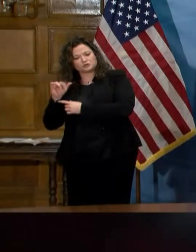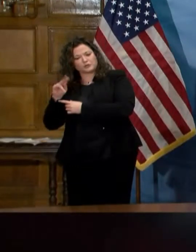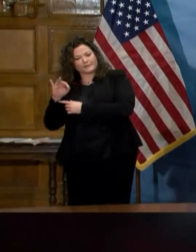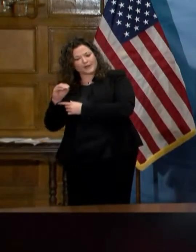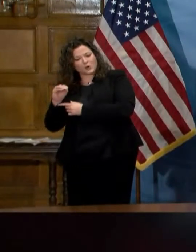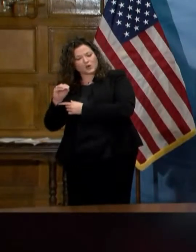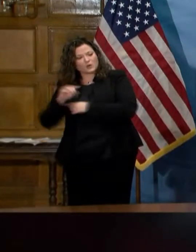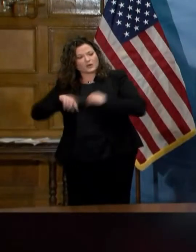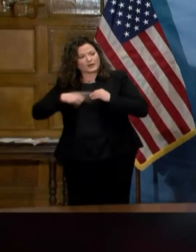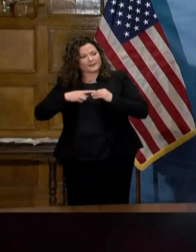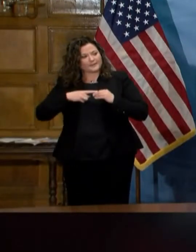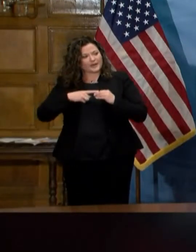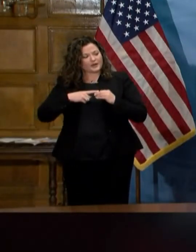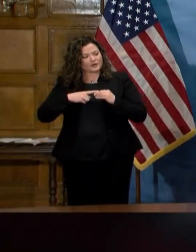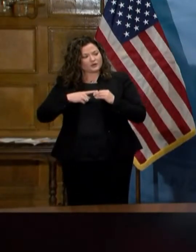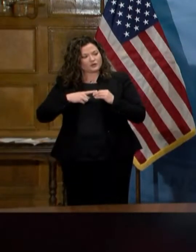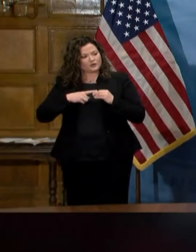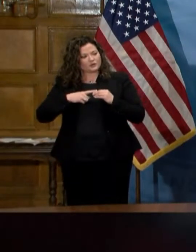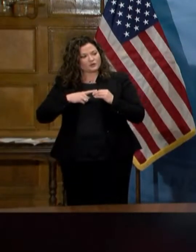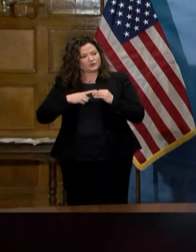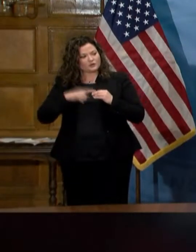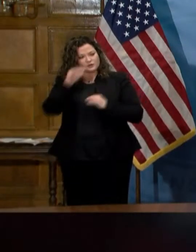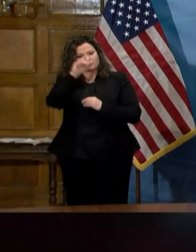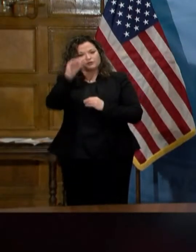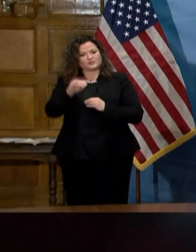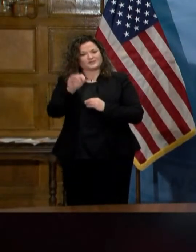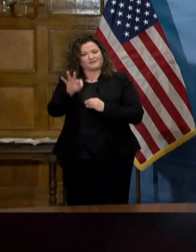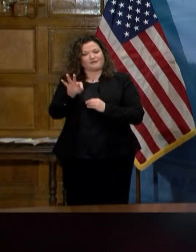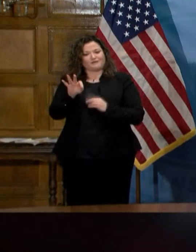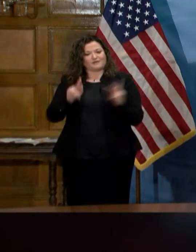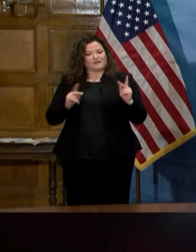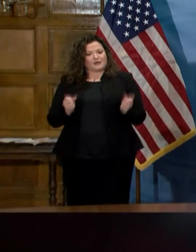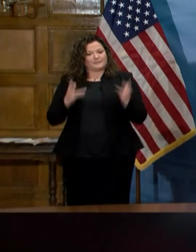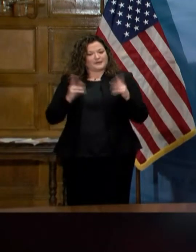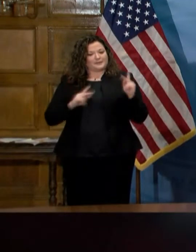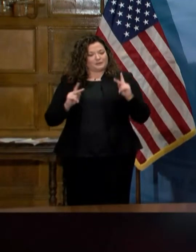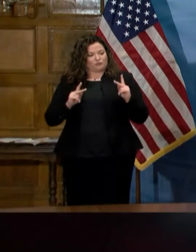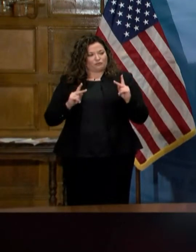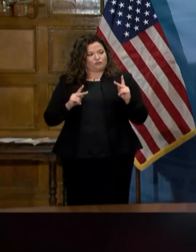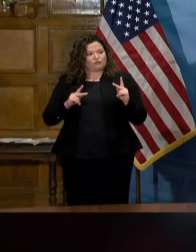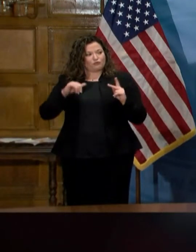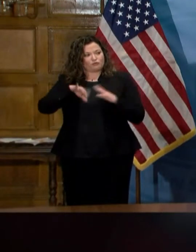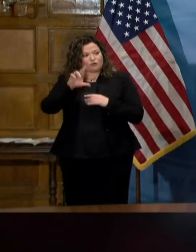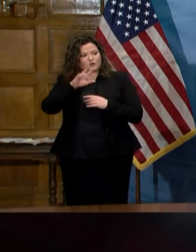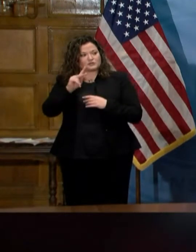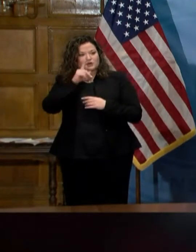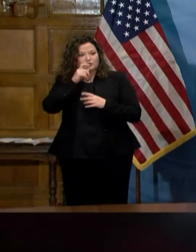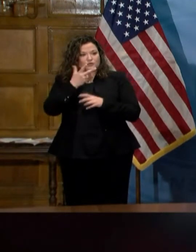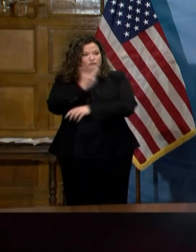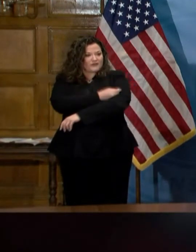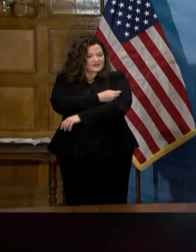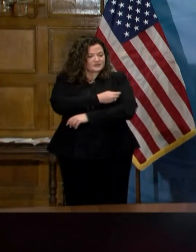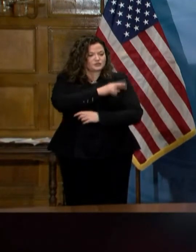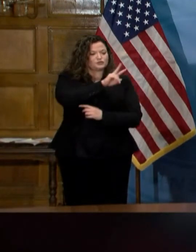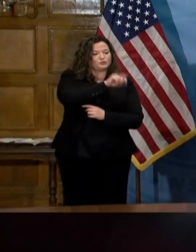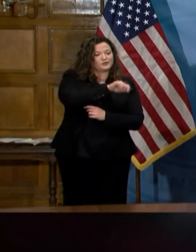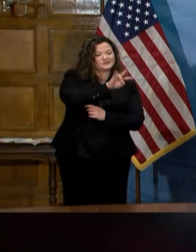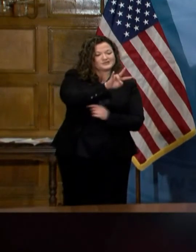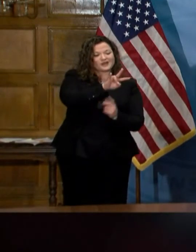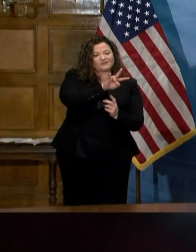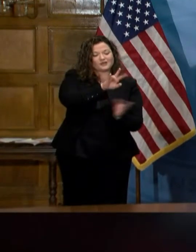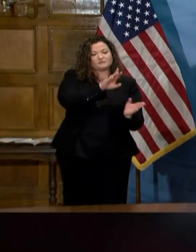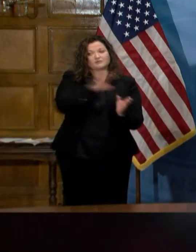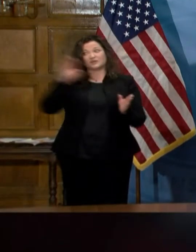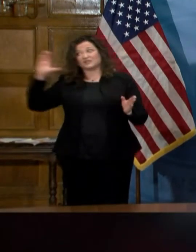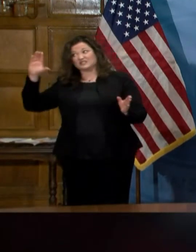the percentage of population that's been vaccinated, the 2.7% versus what the